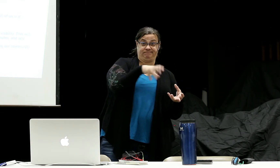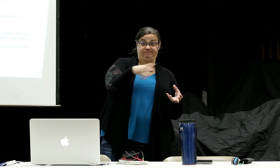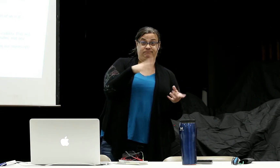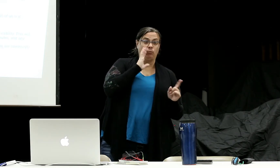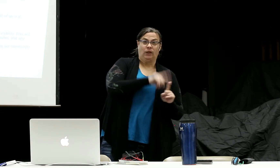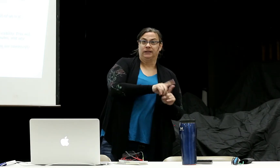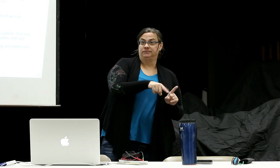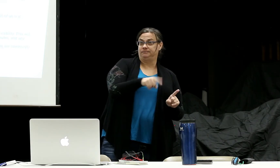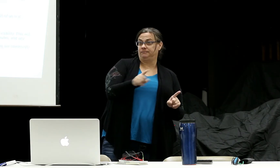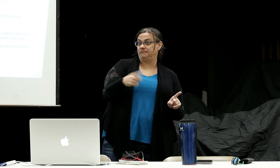the VRI,